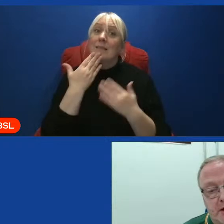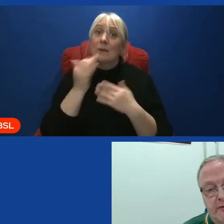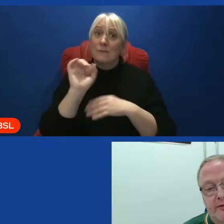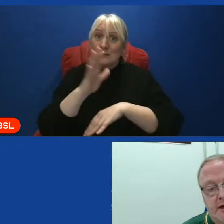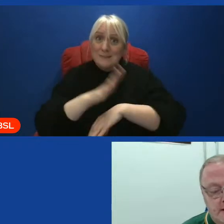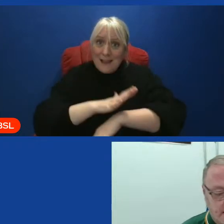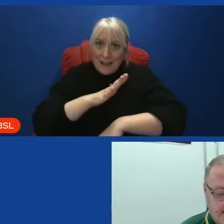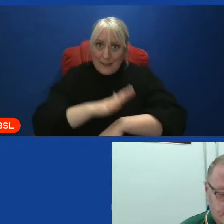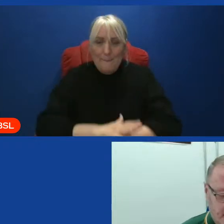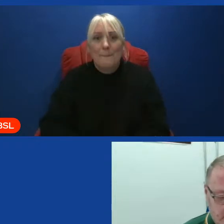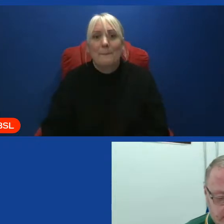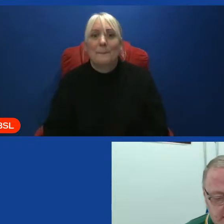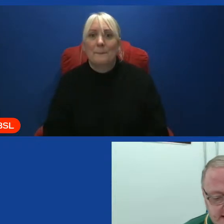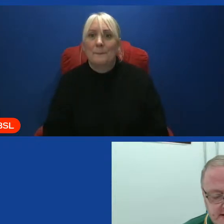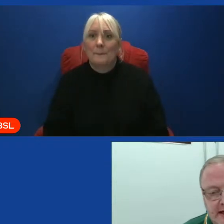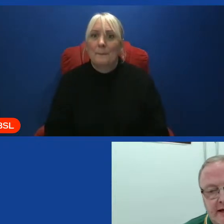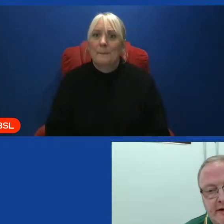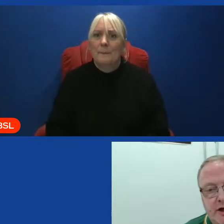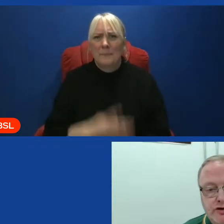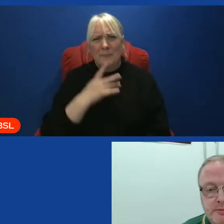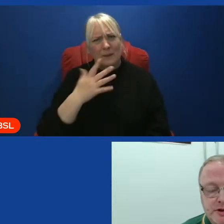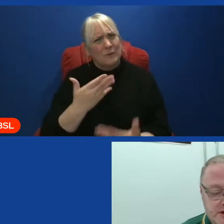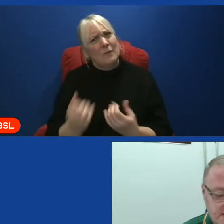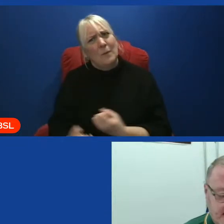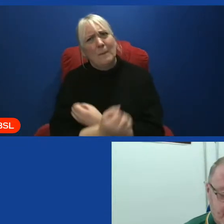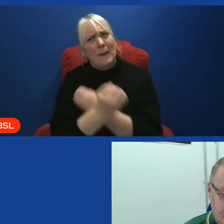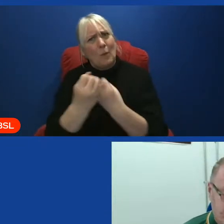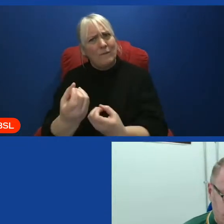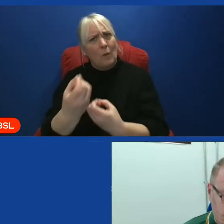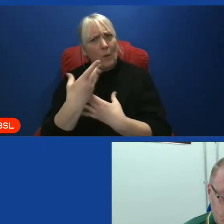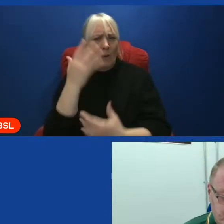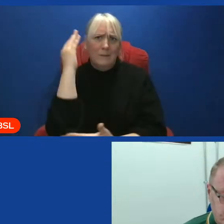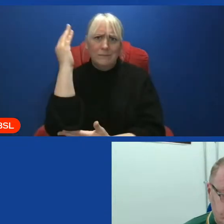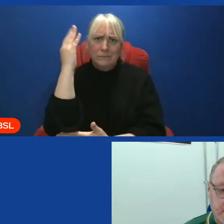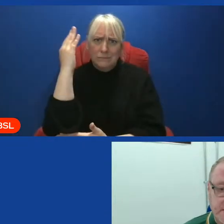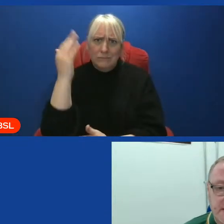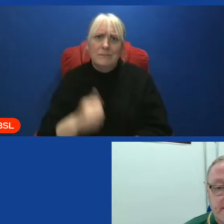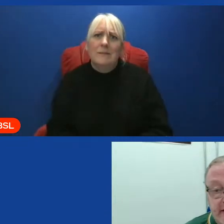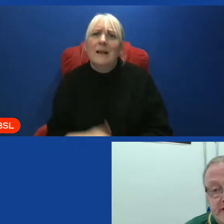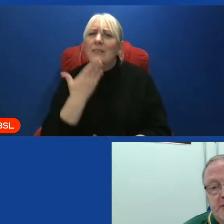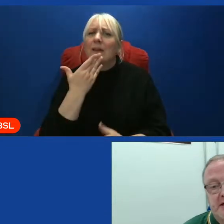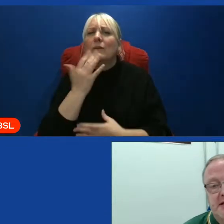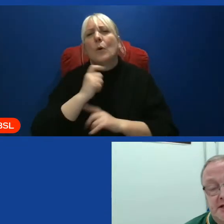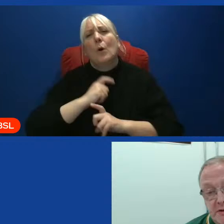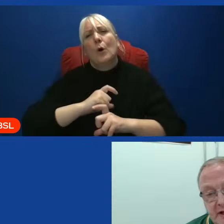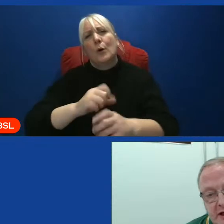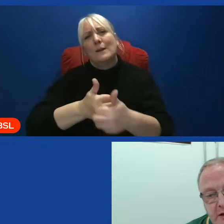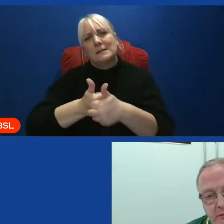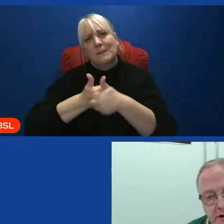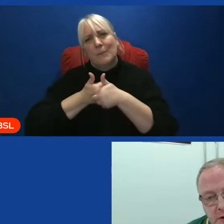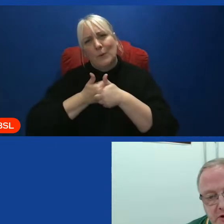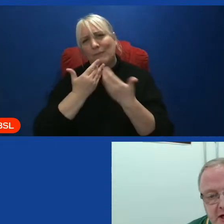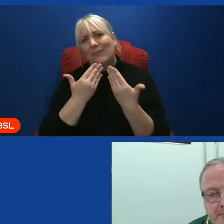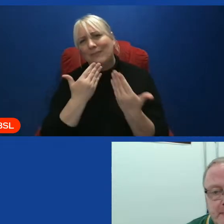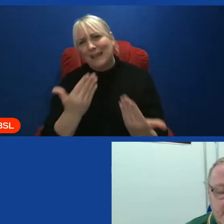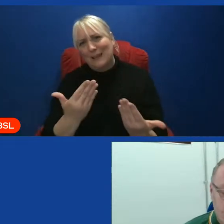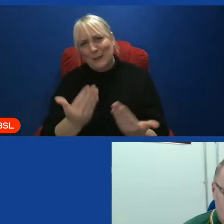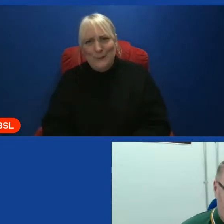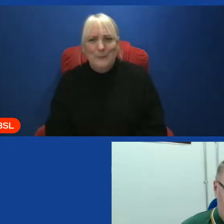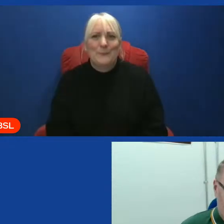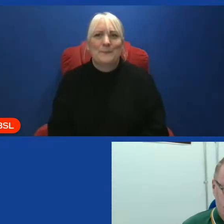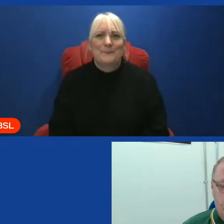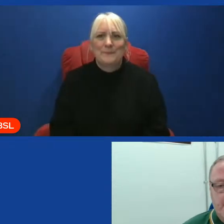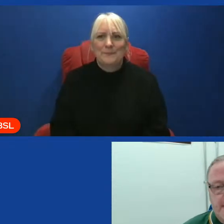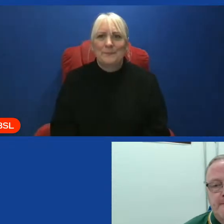time, and also for those powerful words tonight, and your contribution and your ongoing support for everything the PCS do. Thank you so much, Kim. Thank